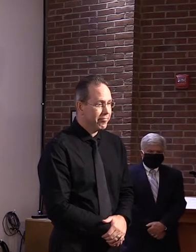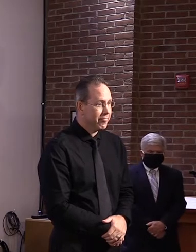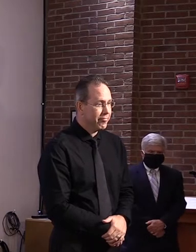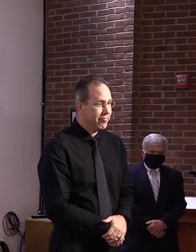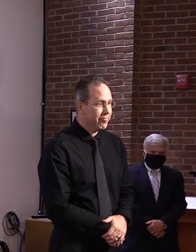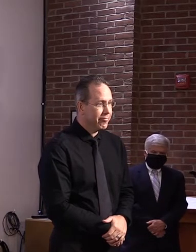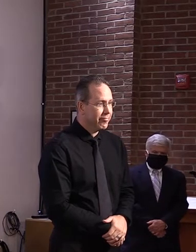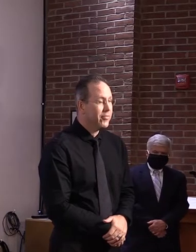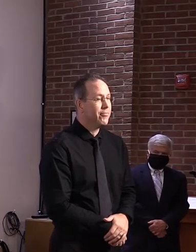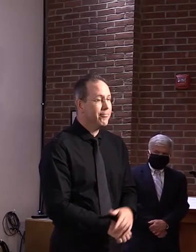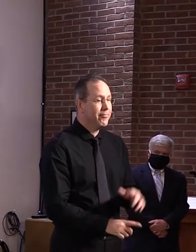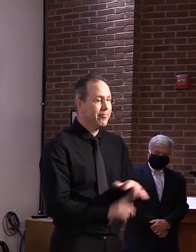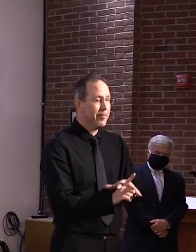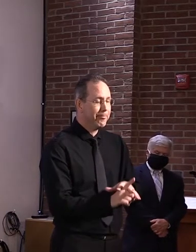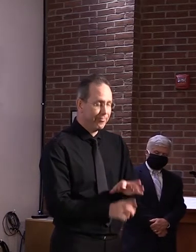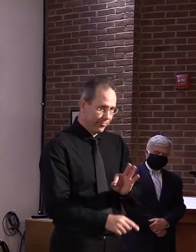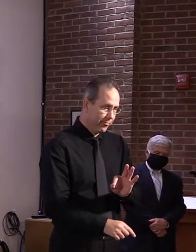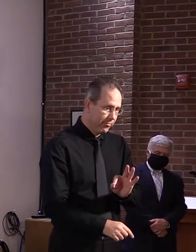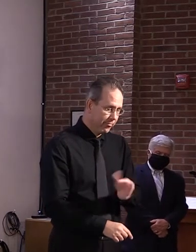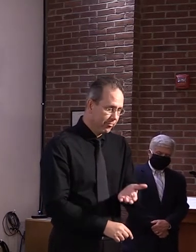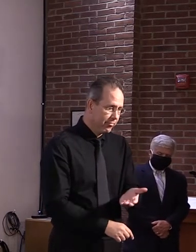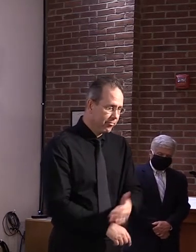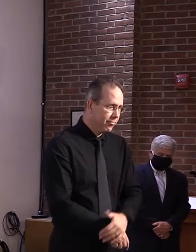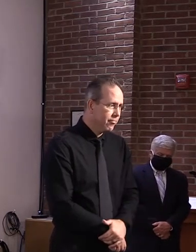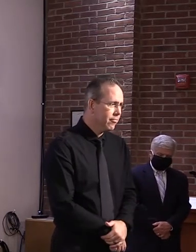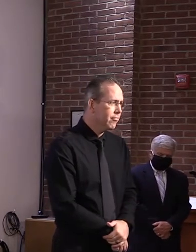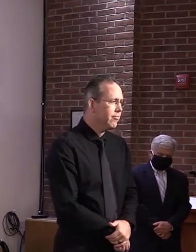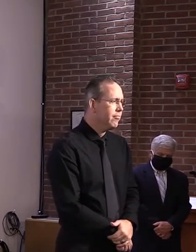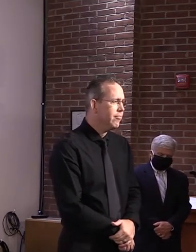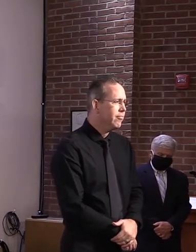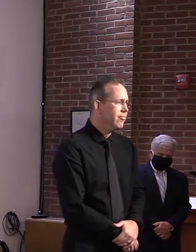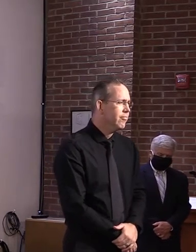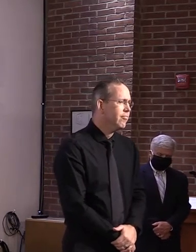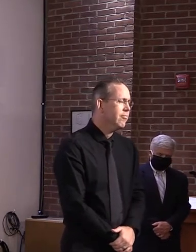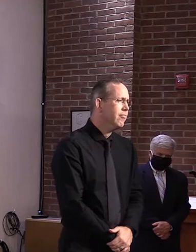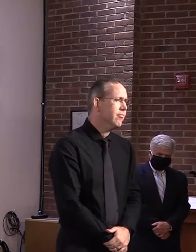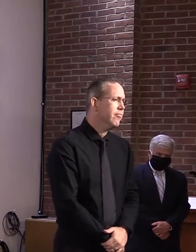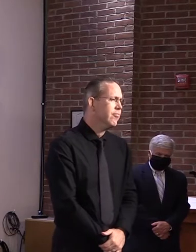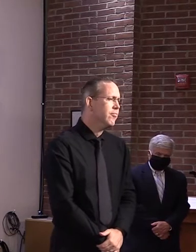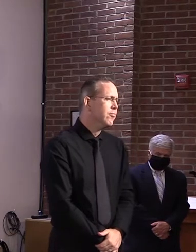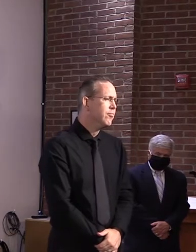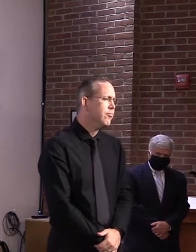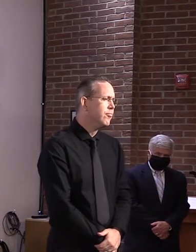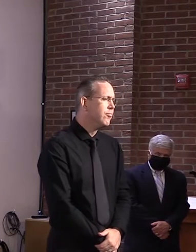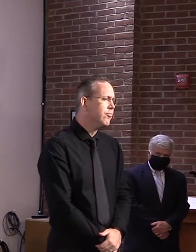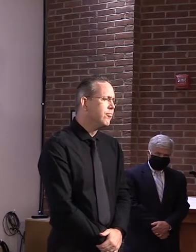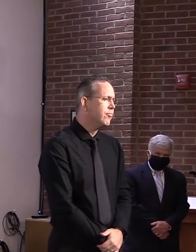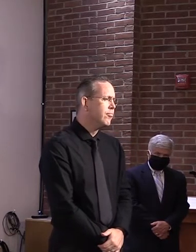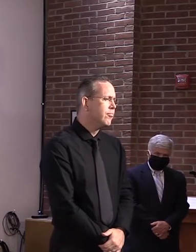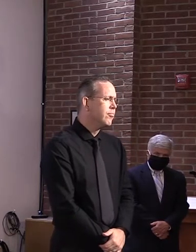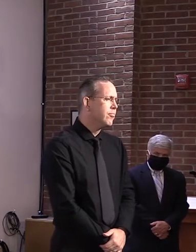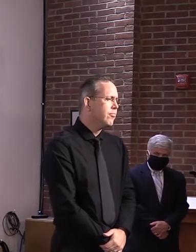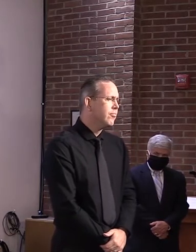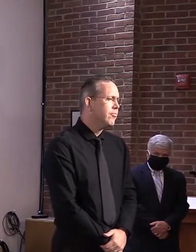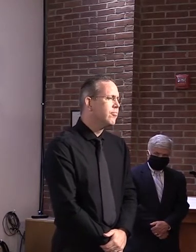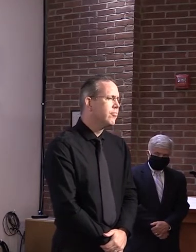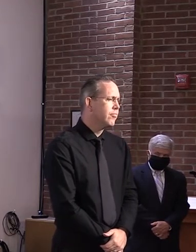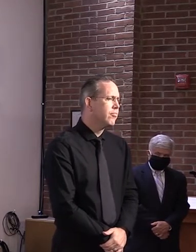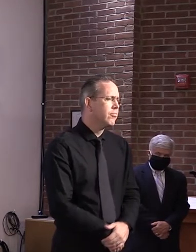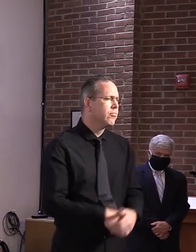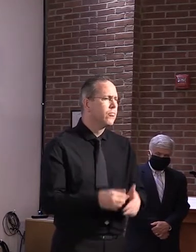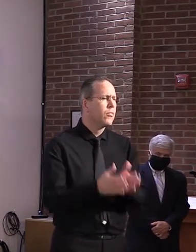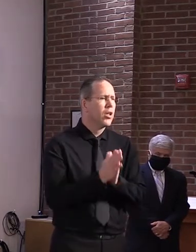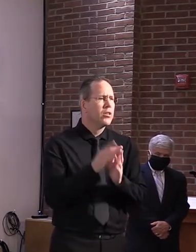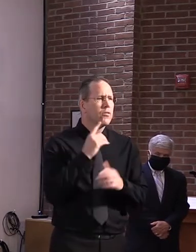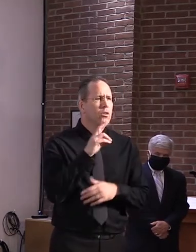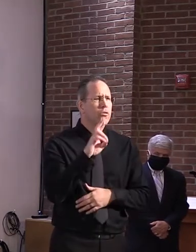Hi, can you hear me? We can. Okay. I have a question for Rich Snyder. Can you tell us more about